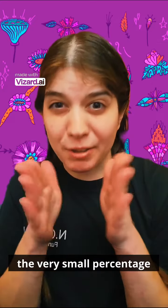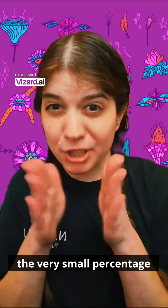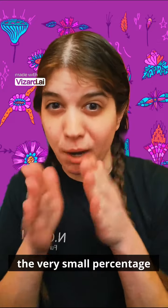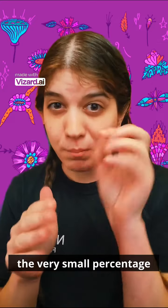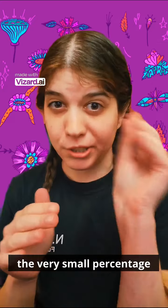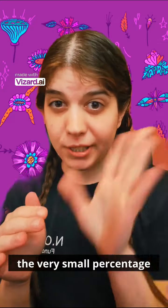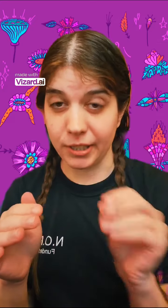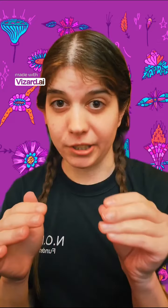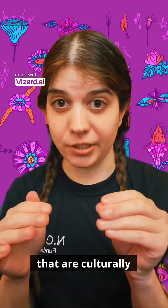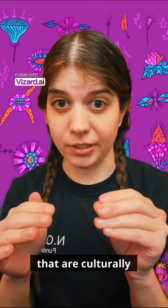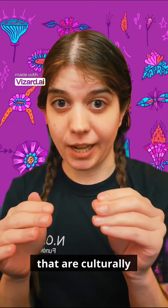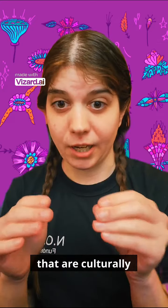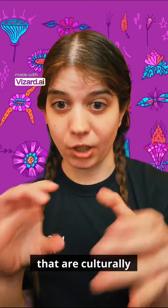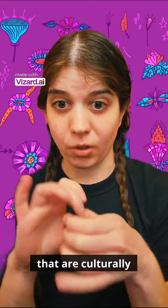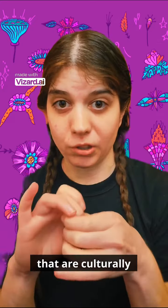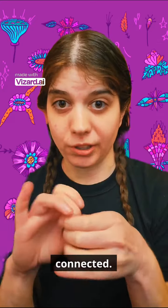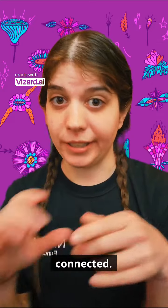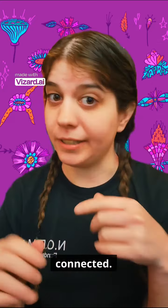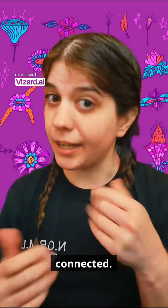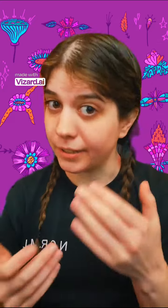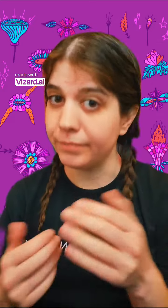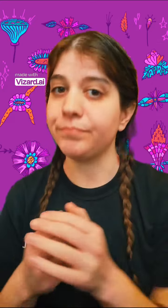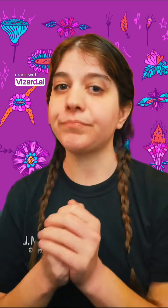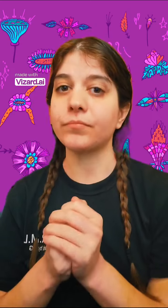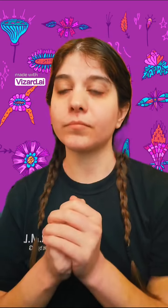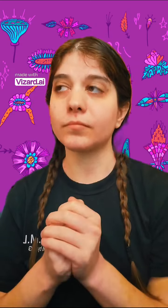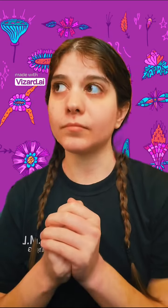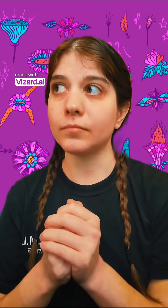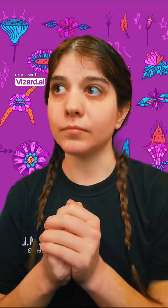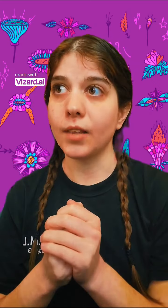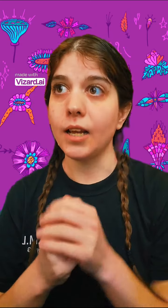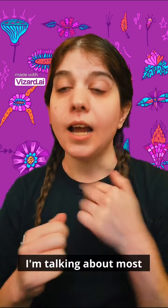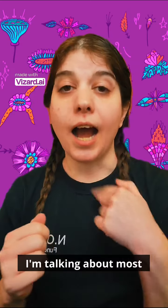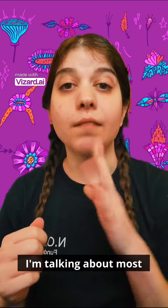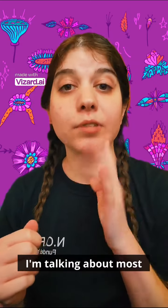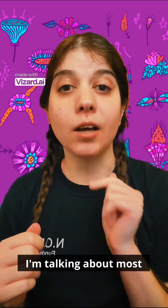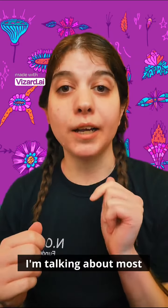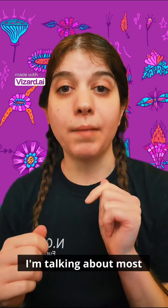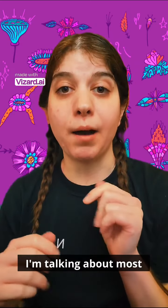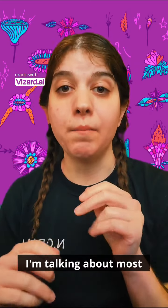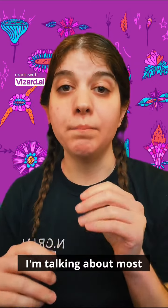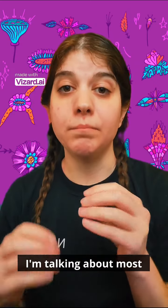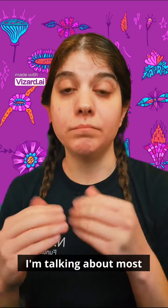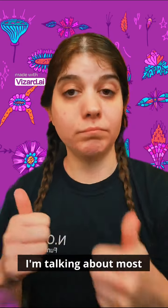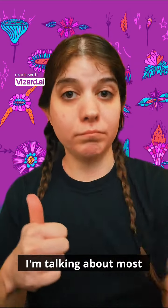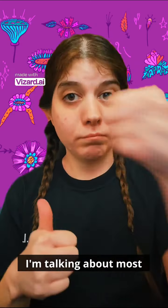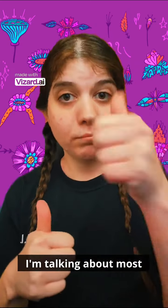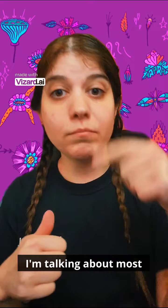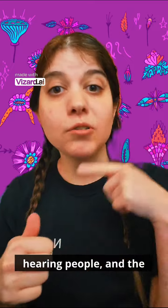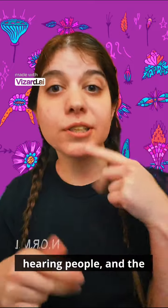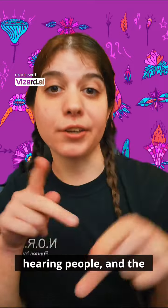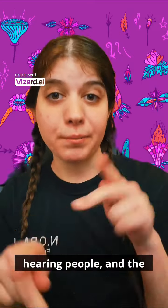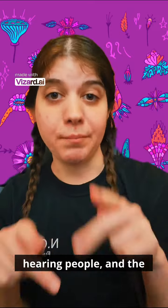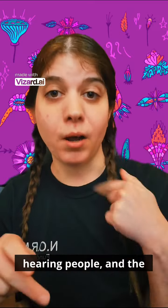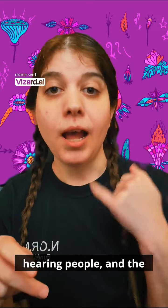small percentage that are culturally connected. I'm talking about most hearing people.